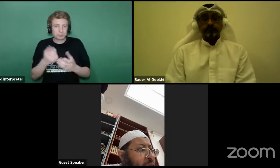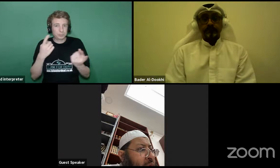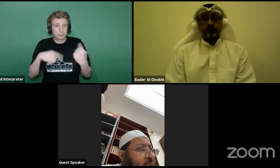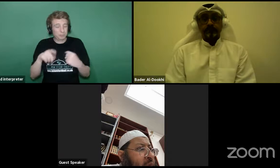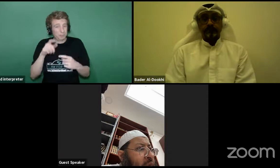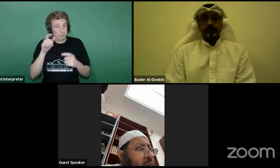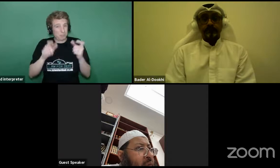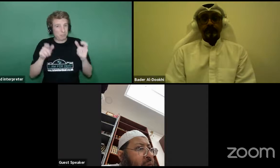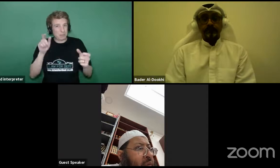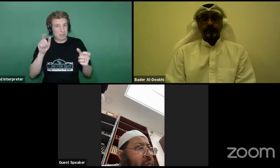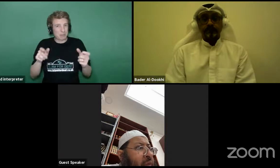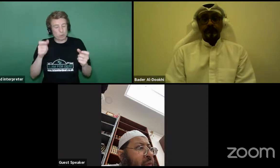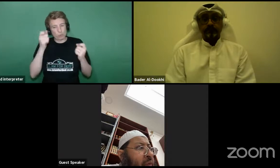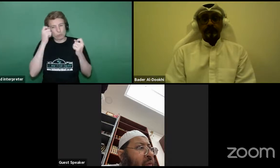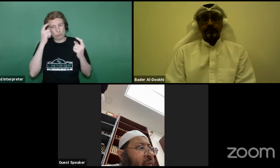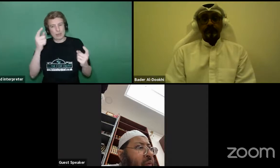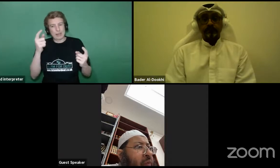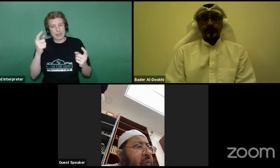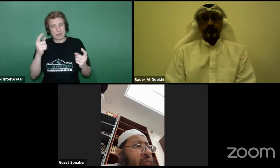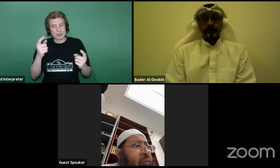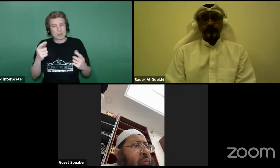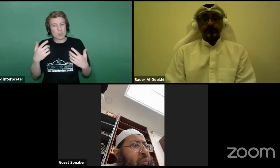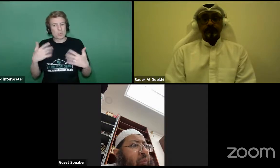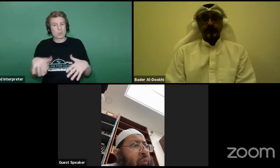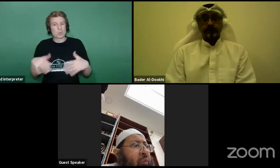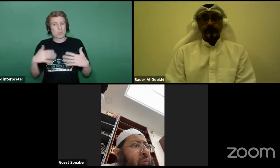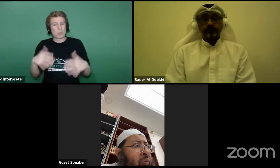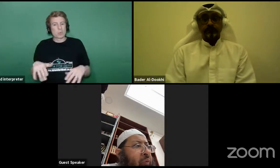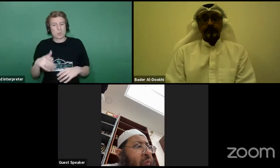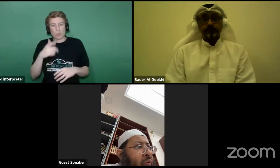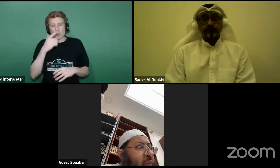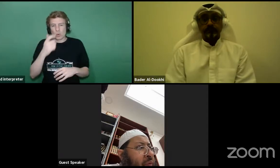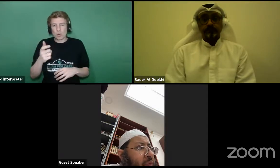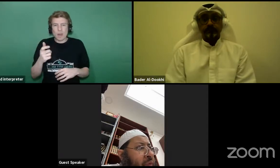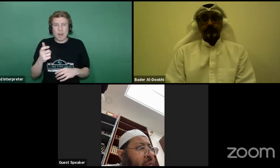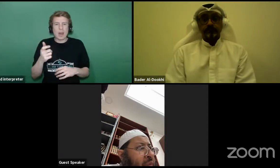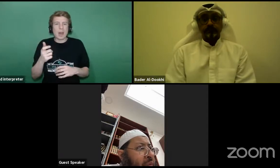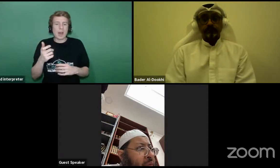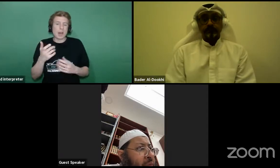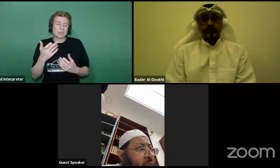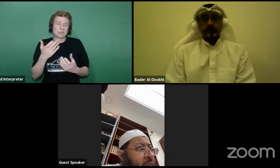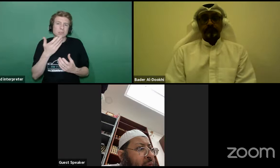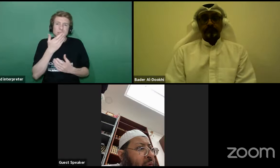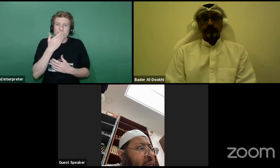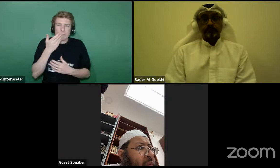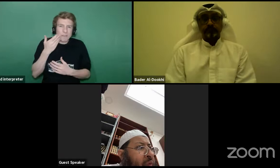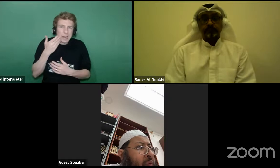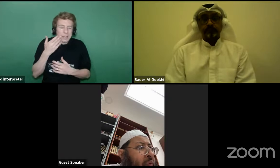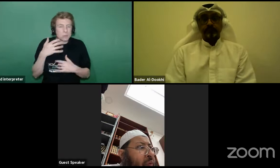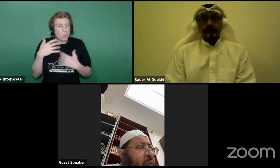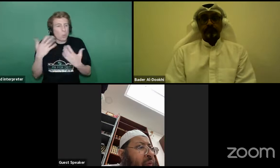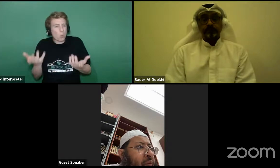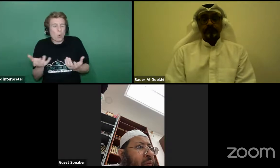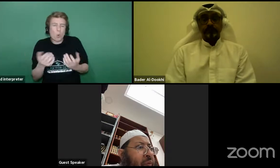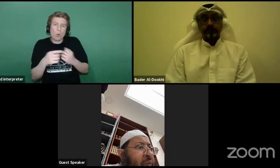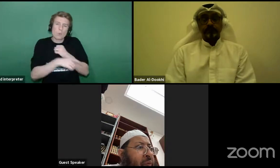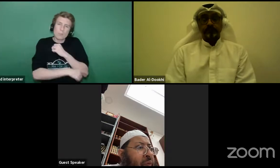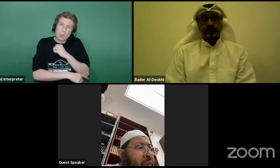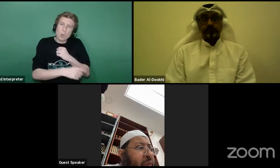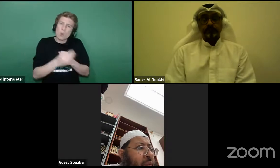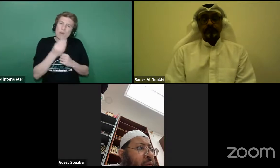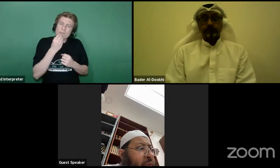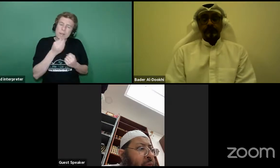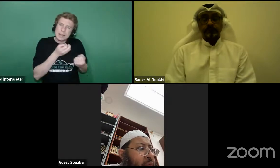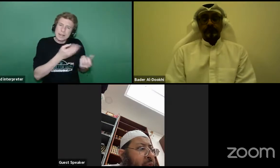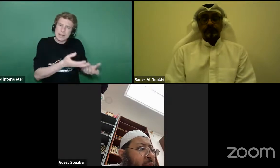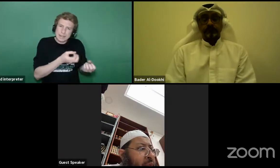of the fact that they could either fast or feed, and it became more established, then Allah the Most High,